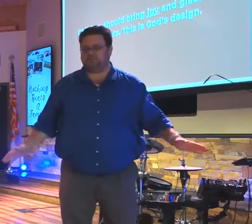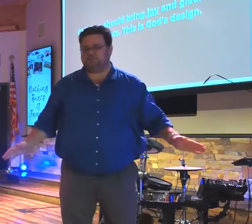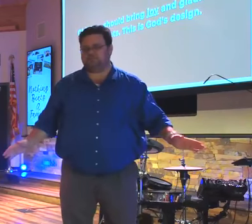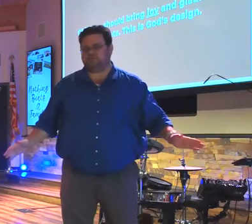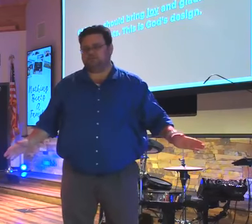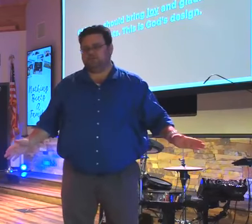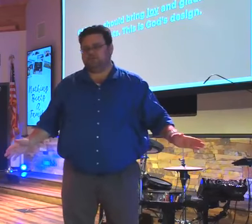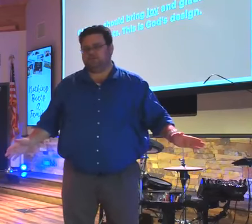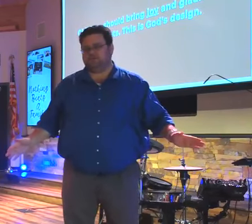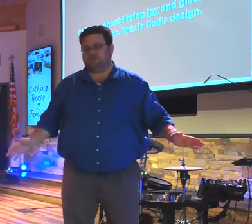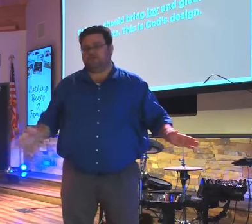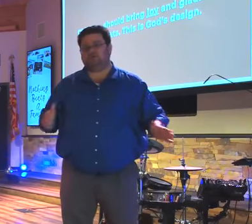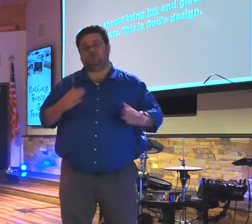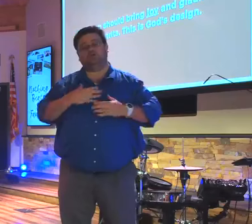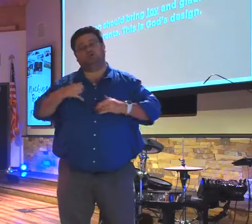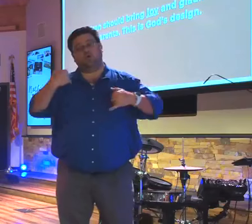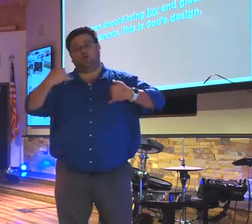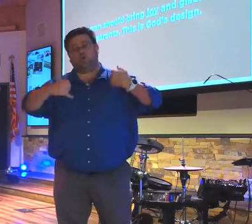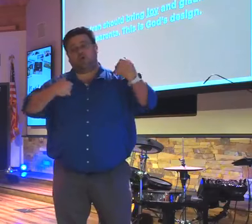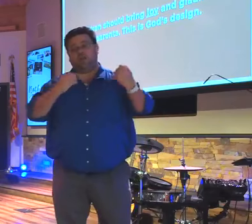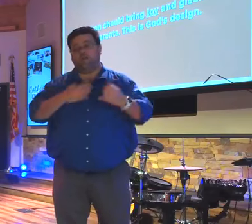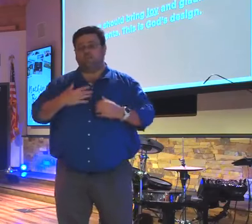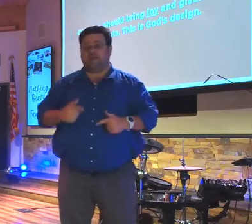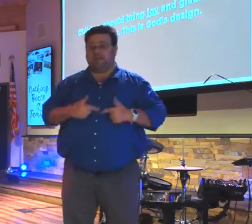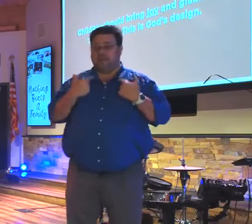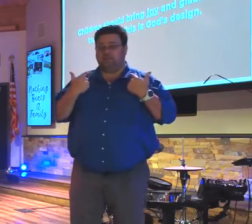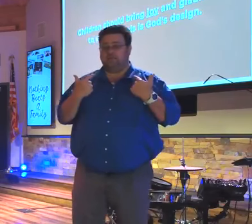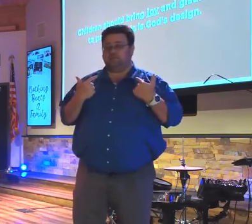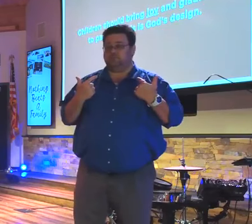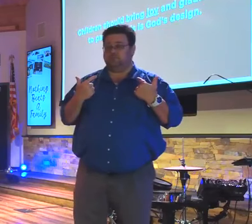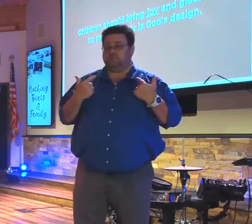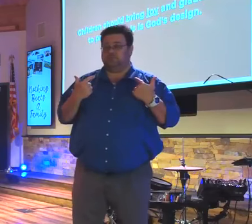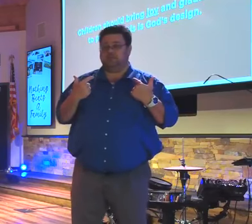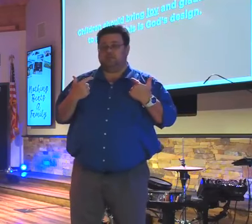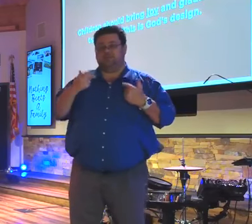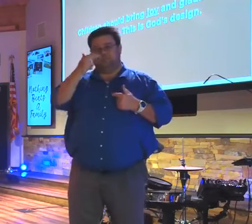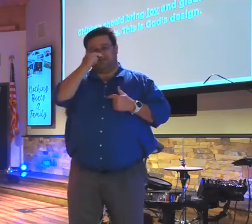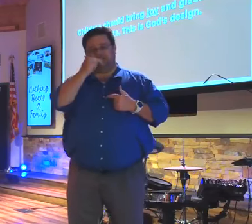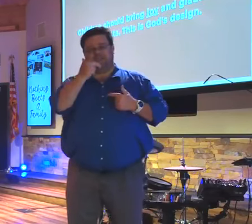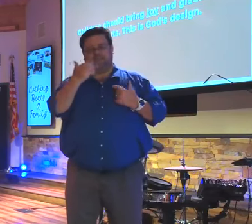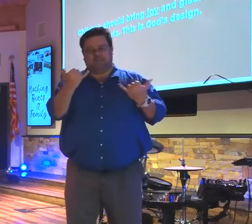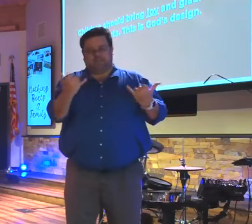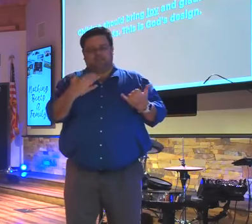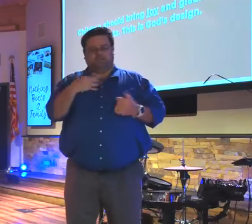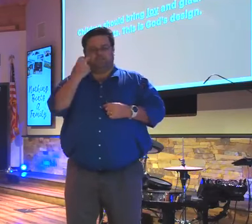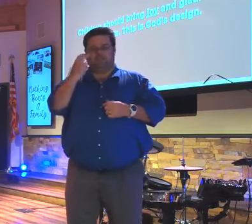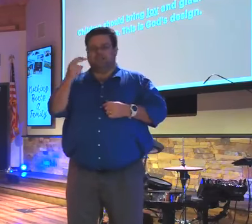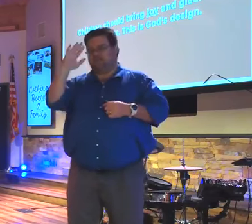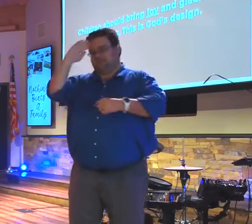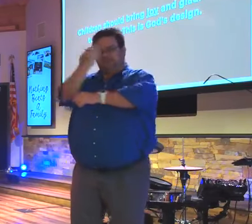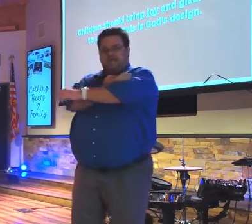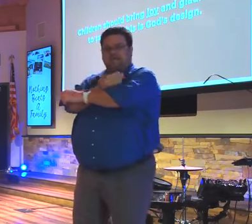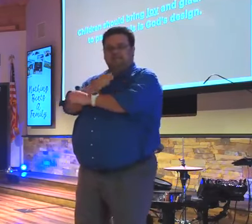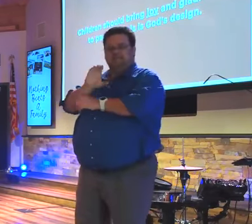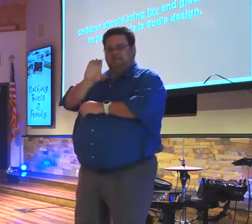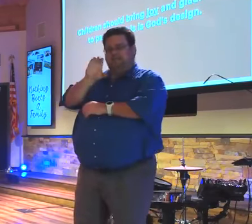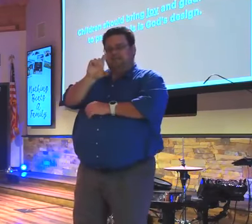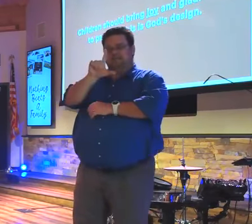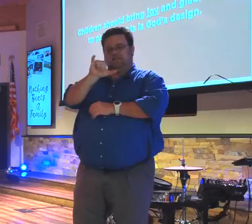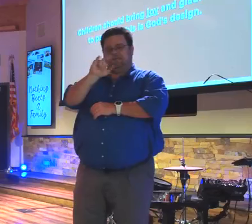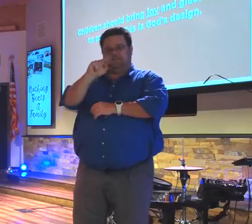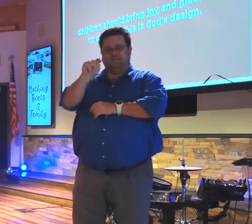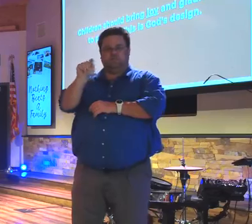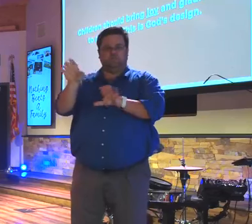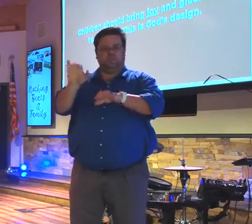and it was just a joy of my life. And, you know, it's funny because now I see my son Clint doing that, you know, and Clint has